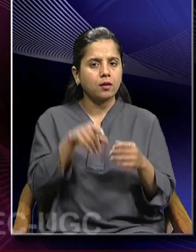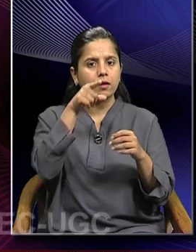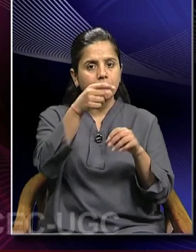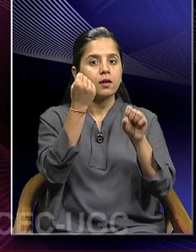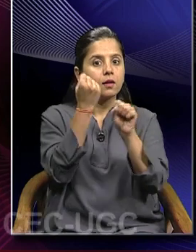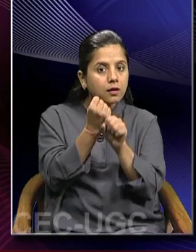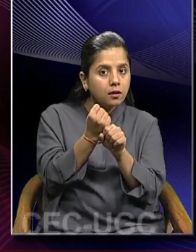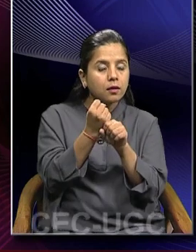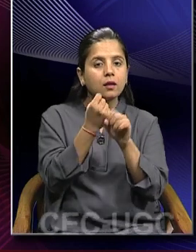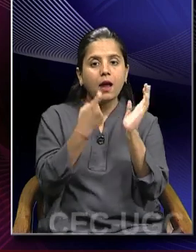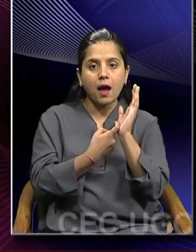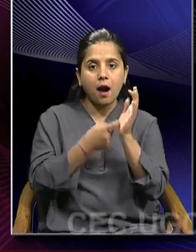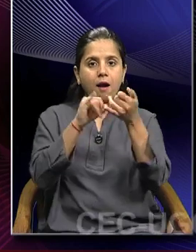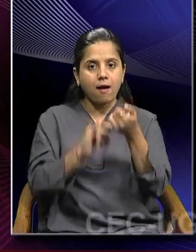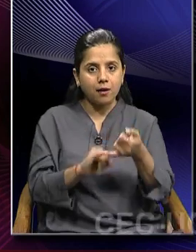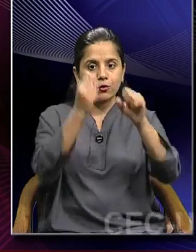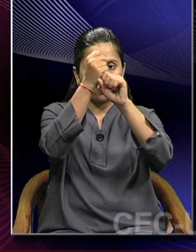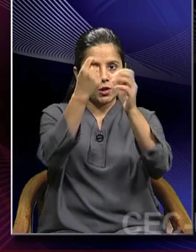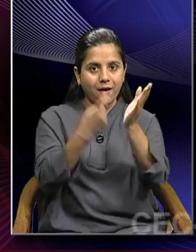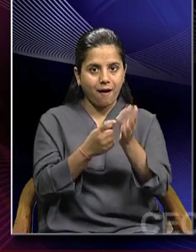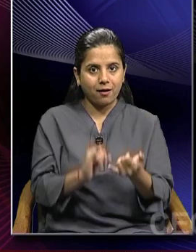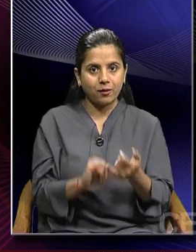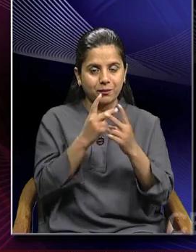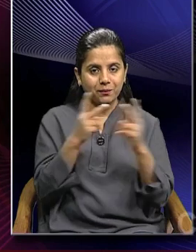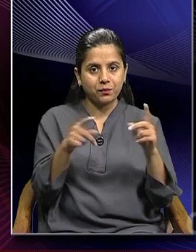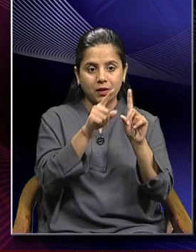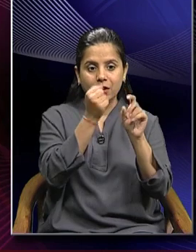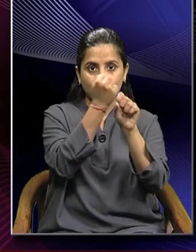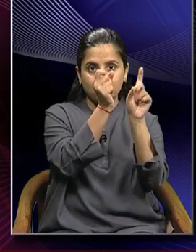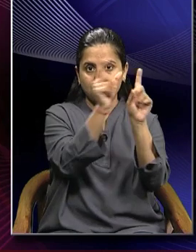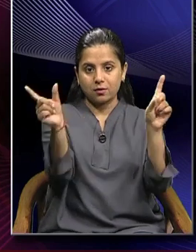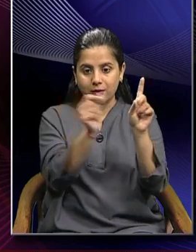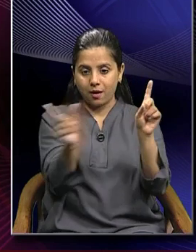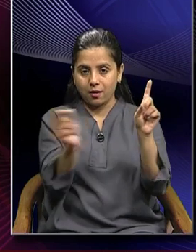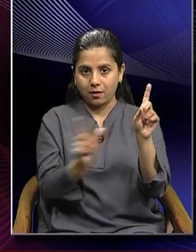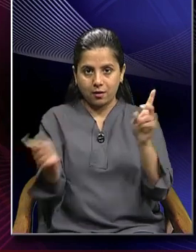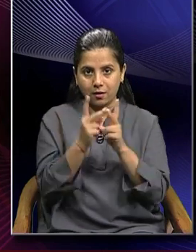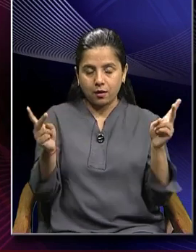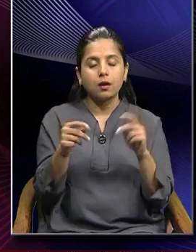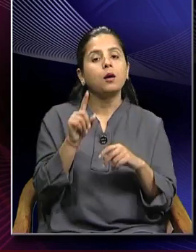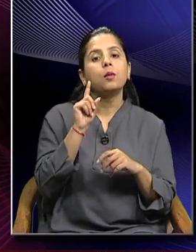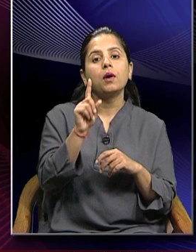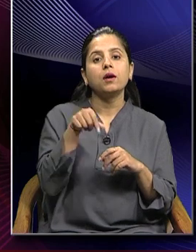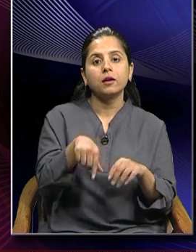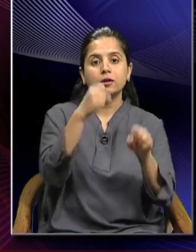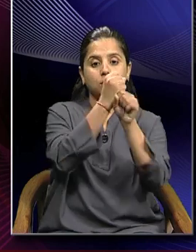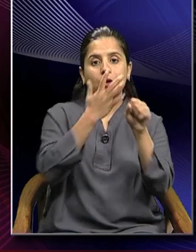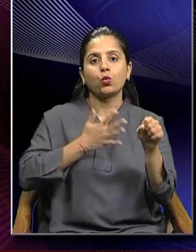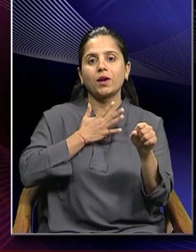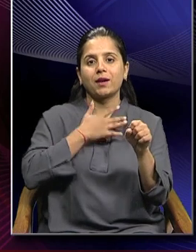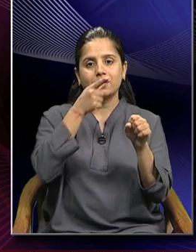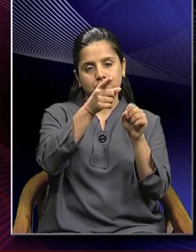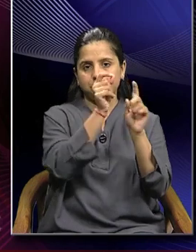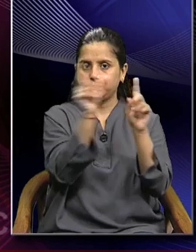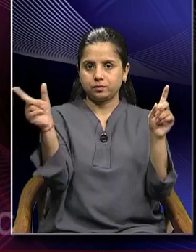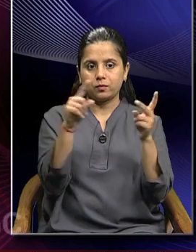by GRS, taking the first alphabet of all three colors, wherein green denotes or